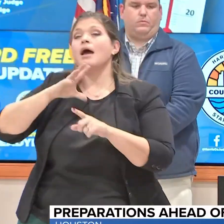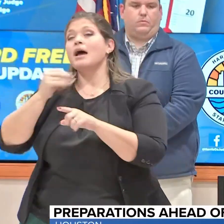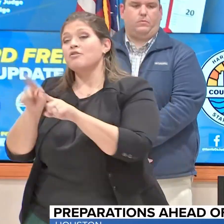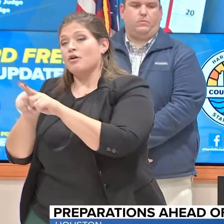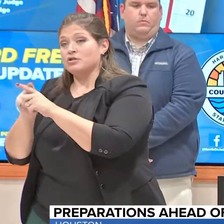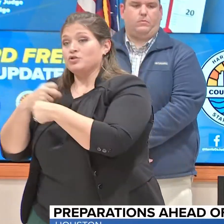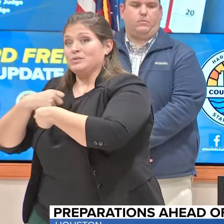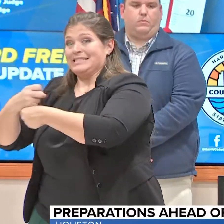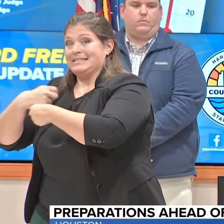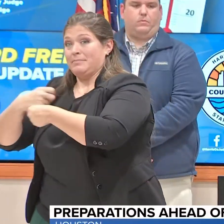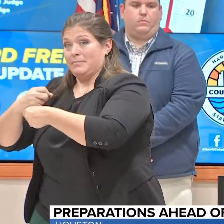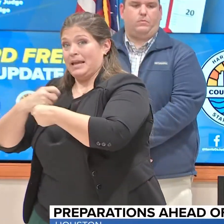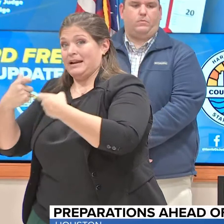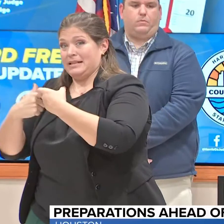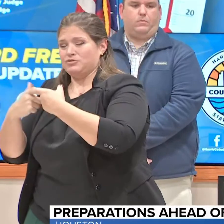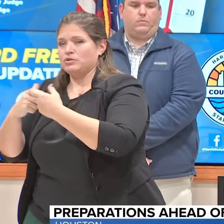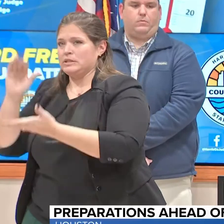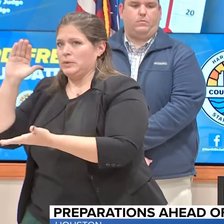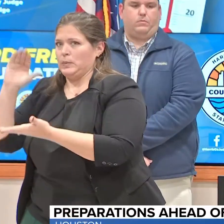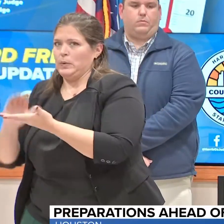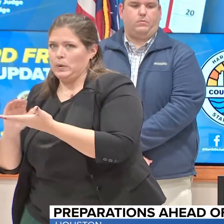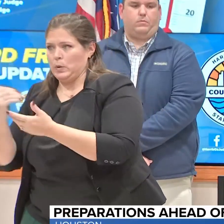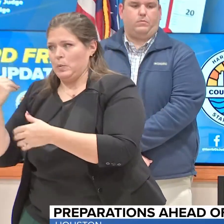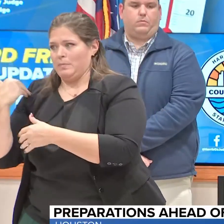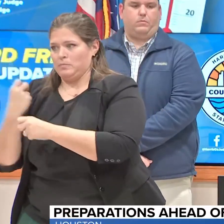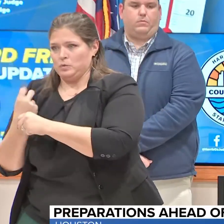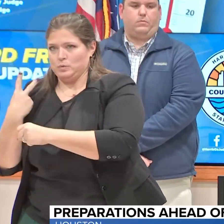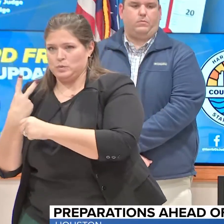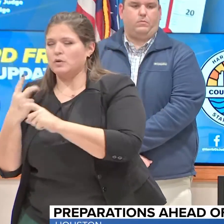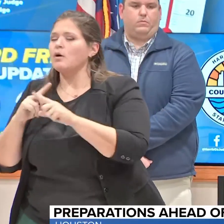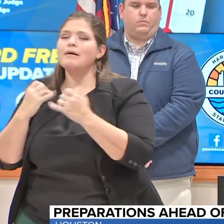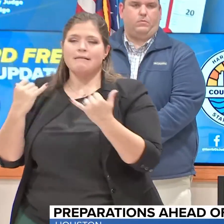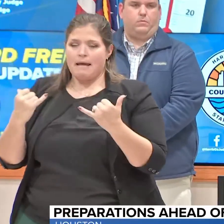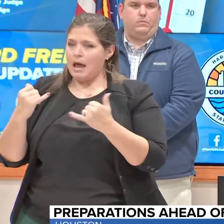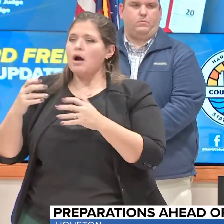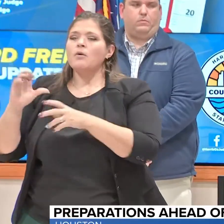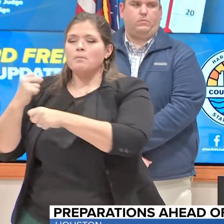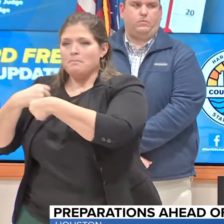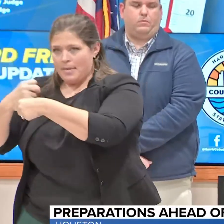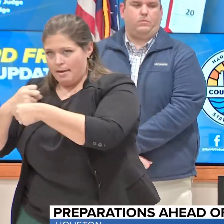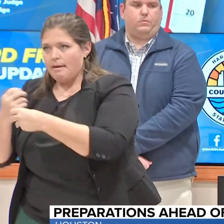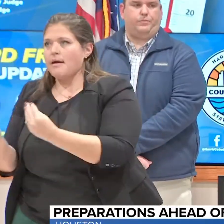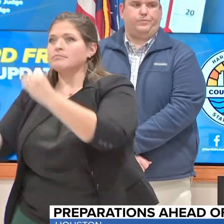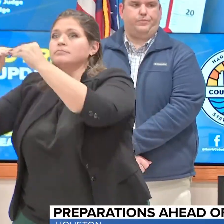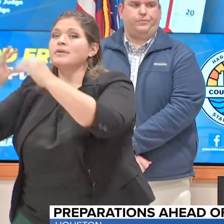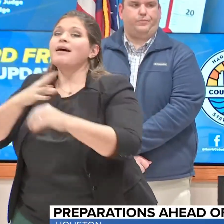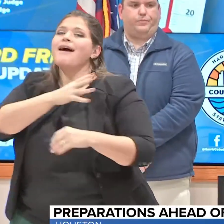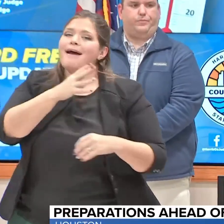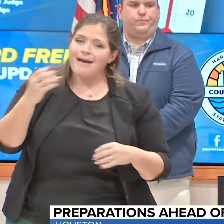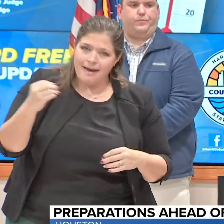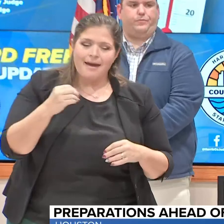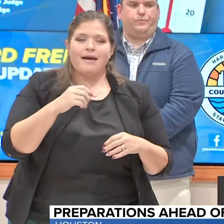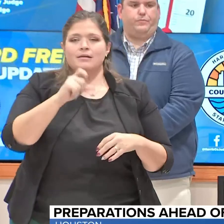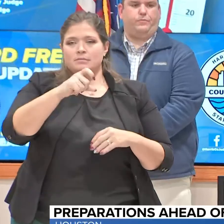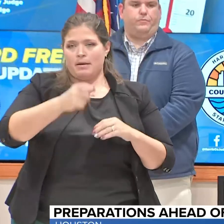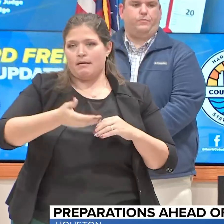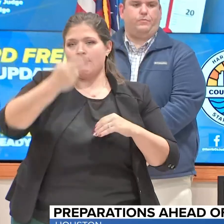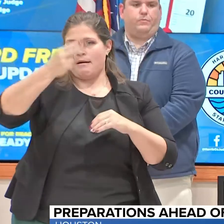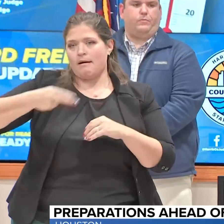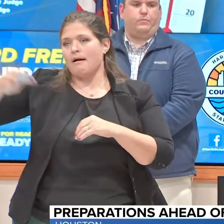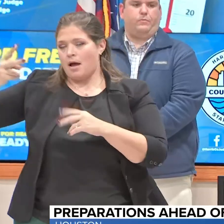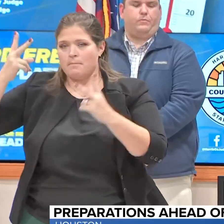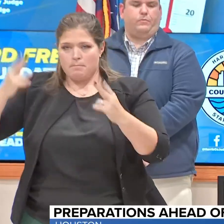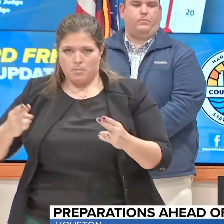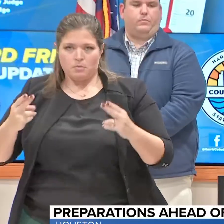be an issue. What else do we know? There's not going to be ice or snow anywhere that could impact the facilities that